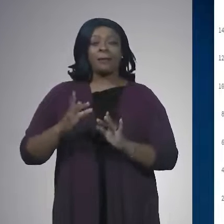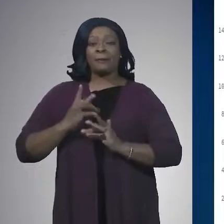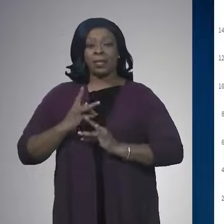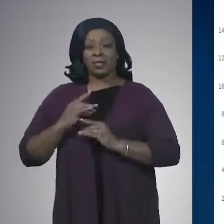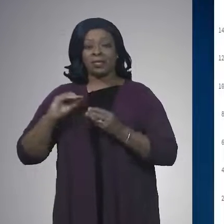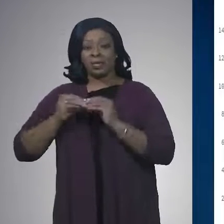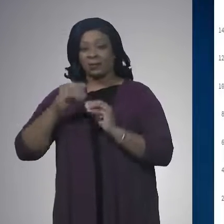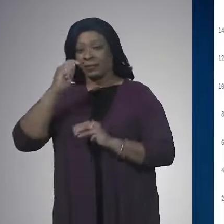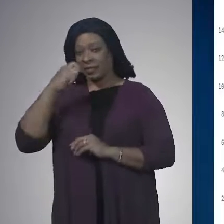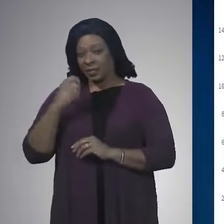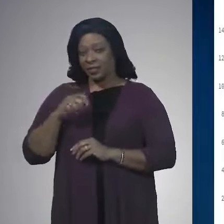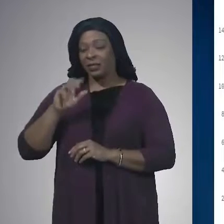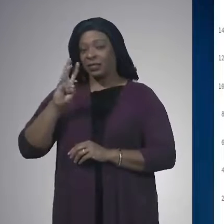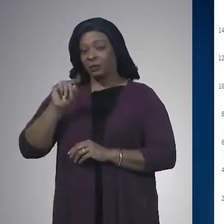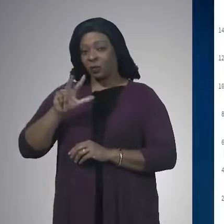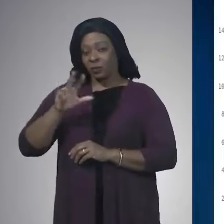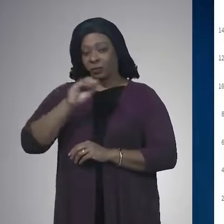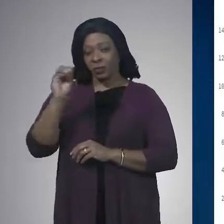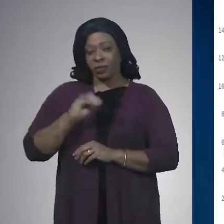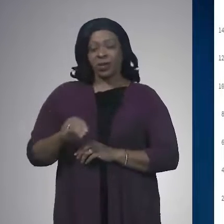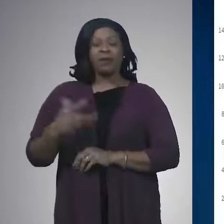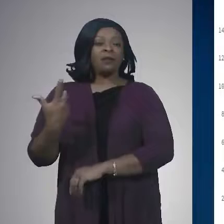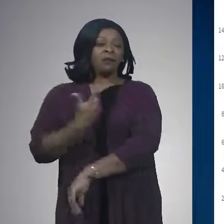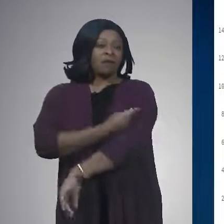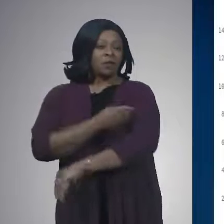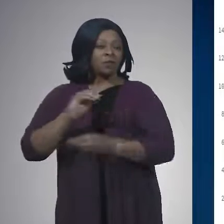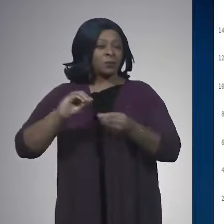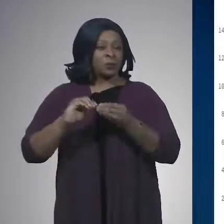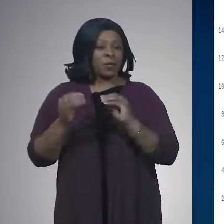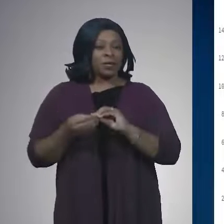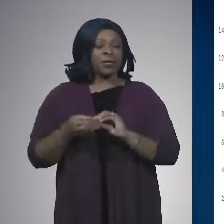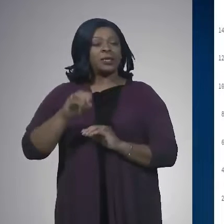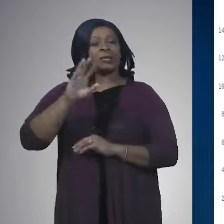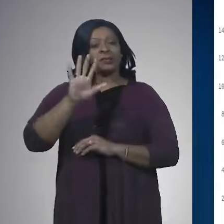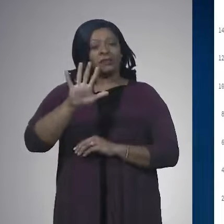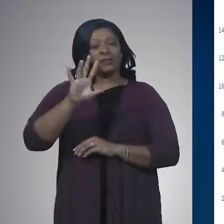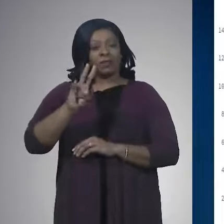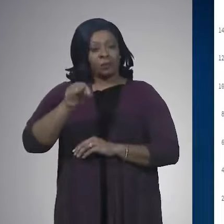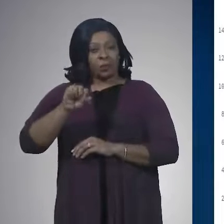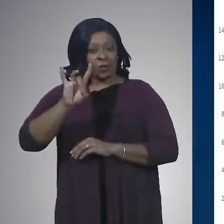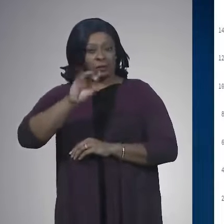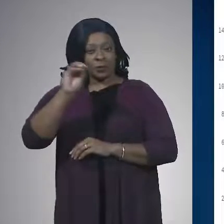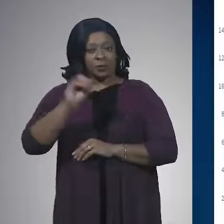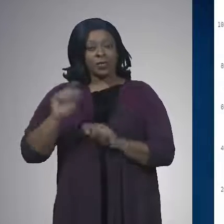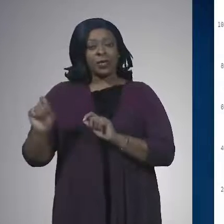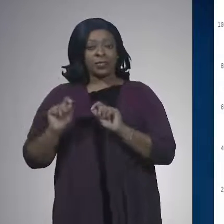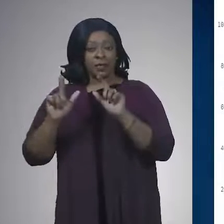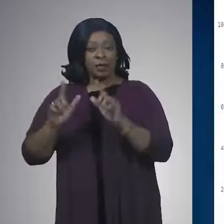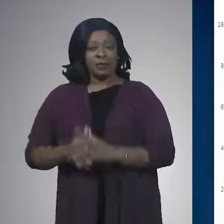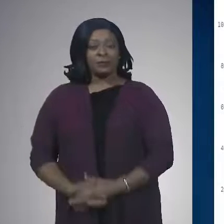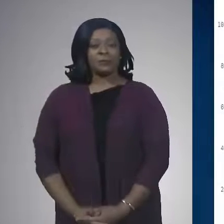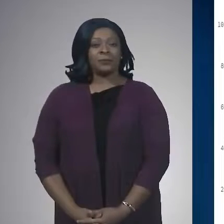rate of 6.3%, and a vaccination rate of 57.8%. Next slide.